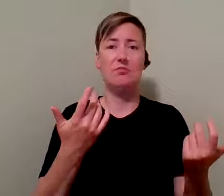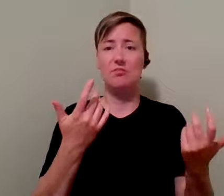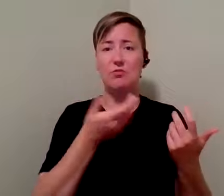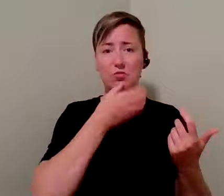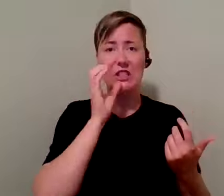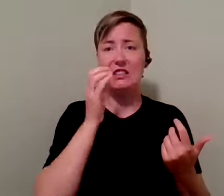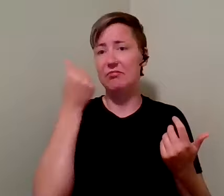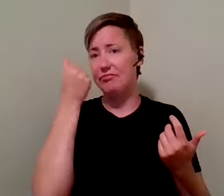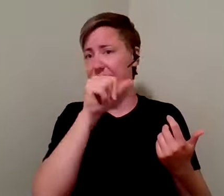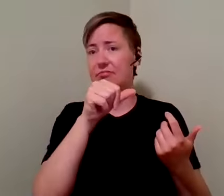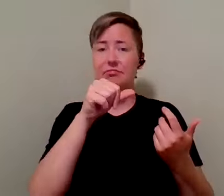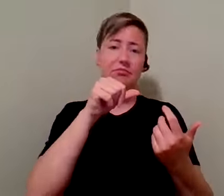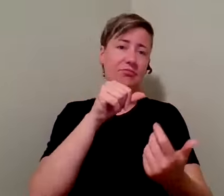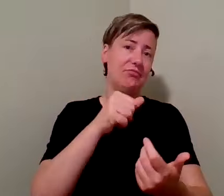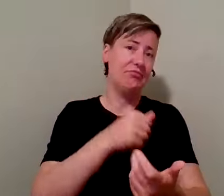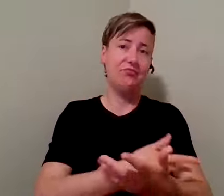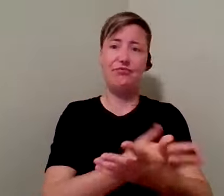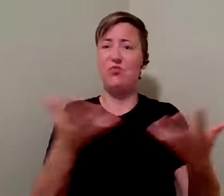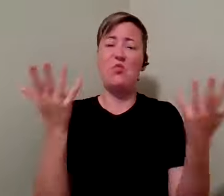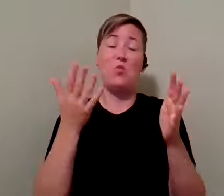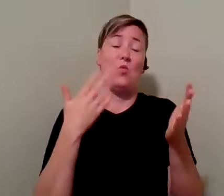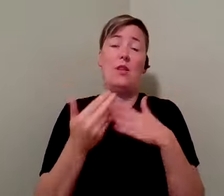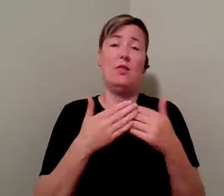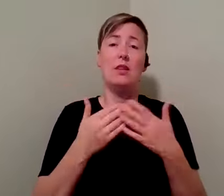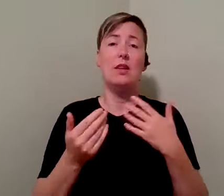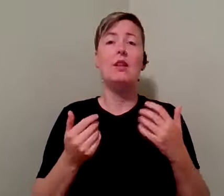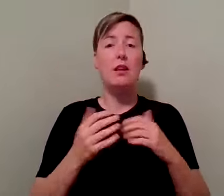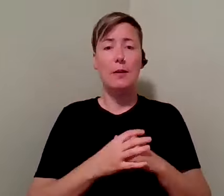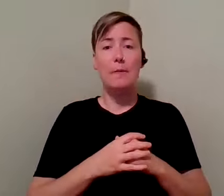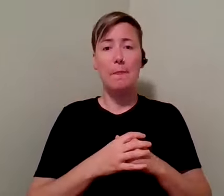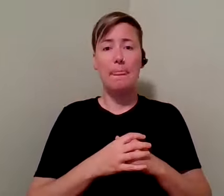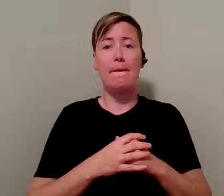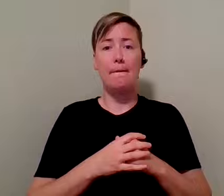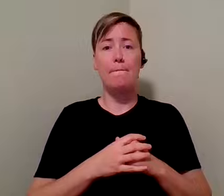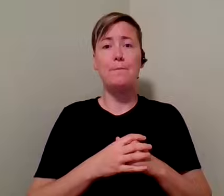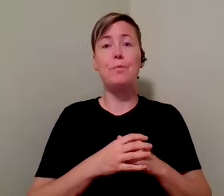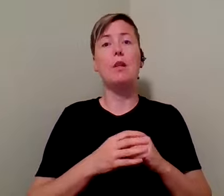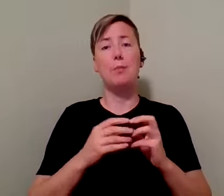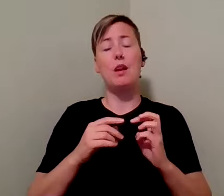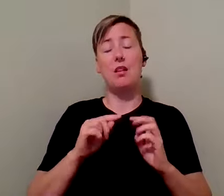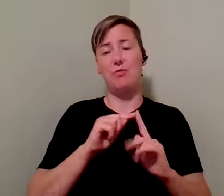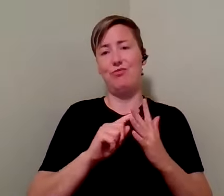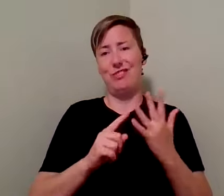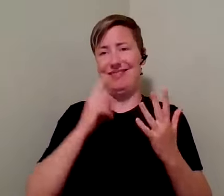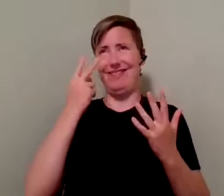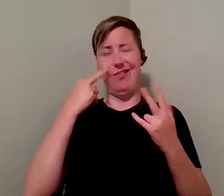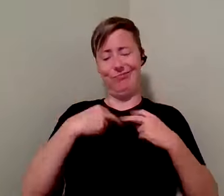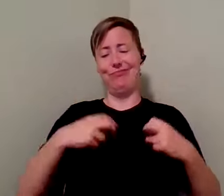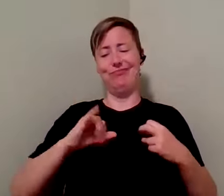matter. But whatever we use, I can say now that I use very alcoholically. Now, this sort